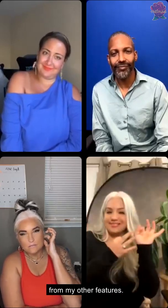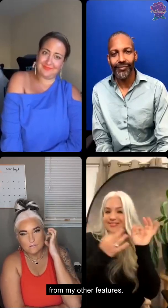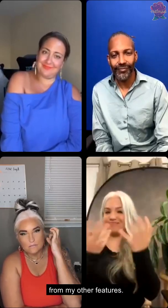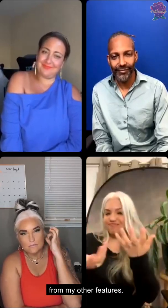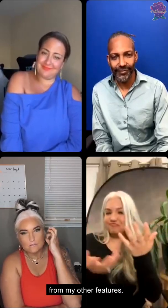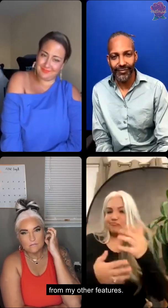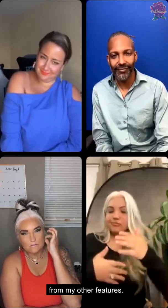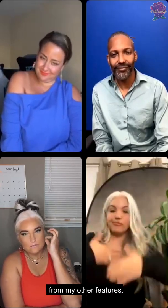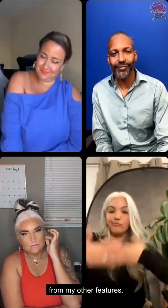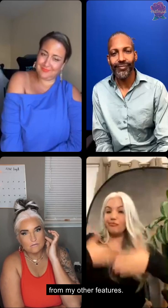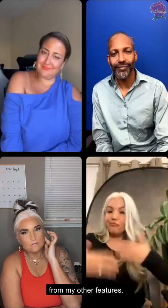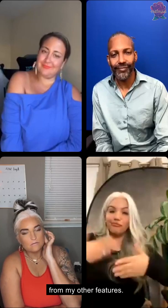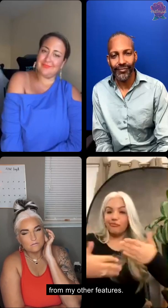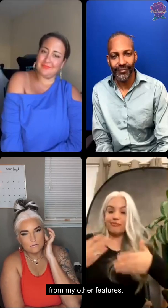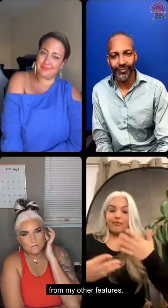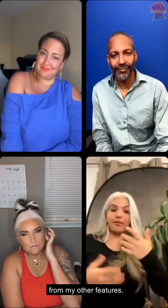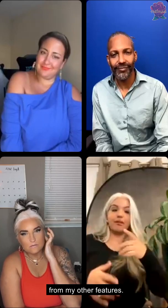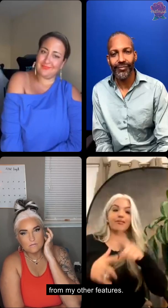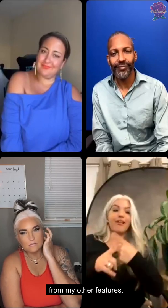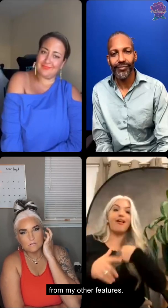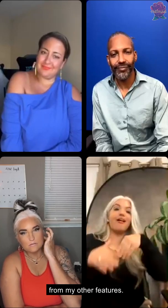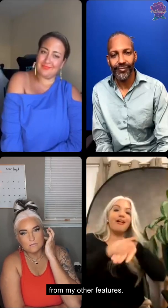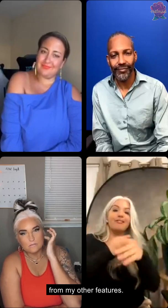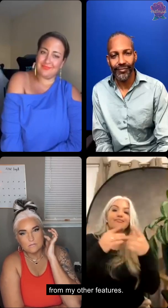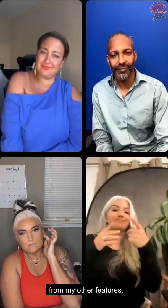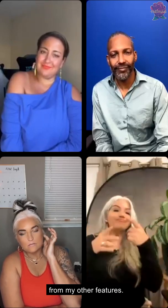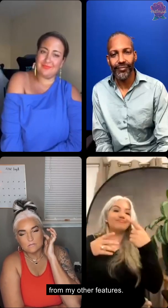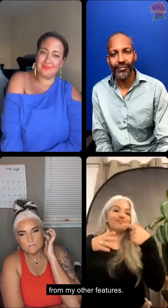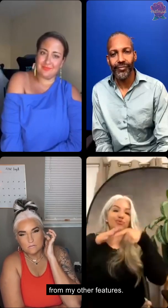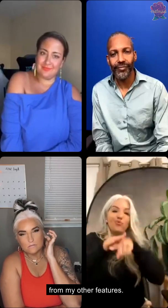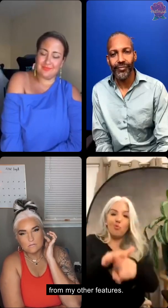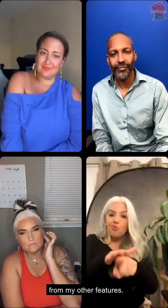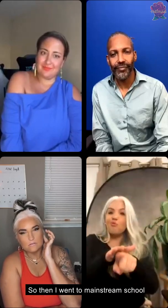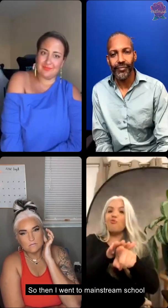to detract from my other features.